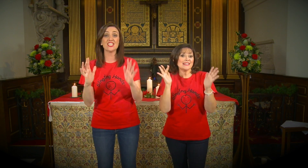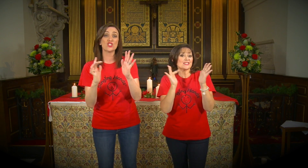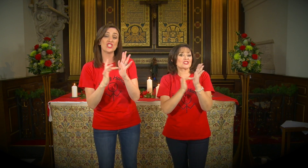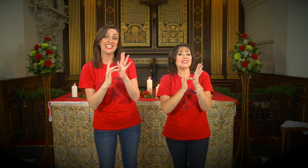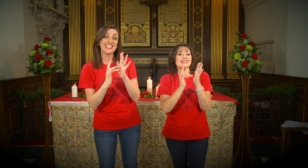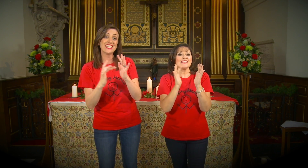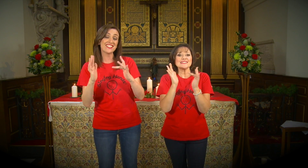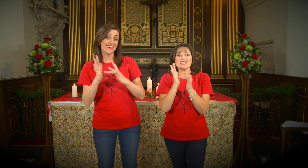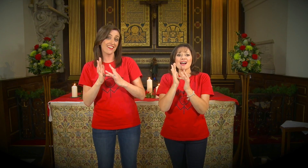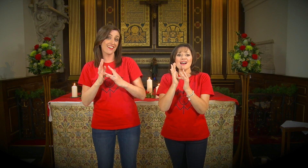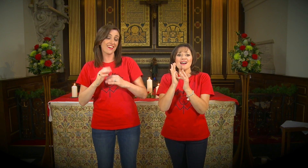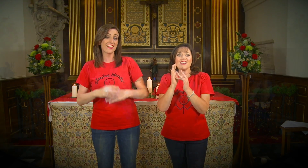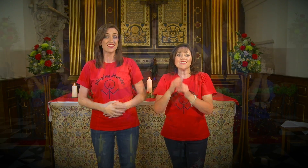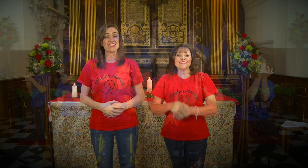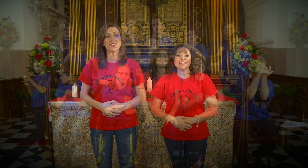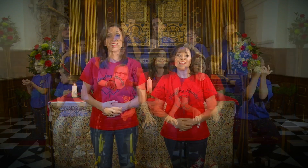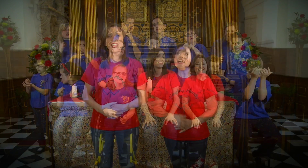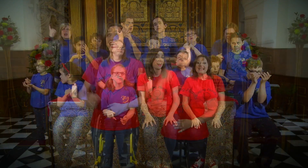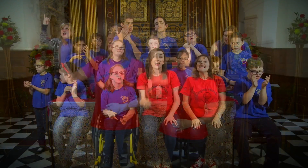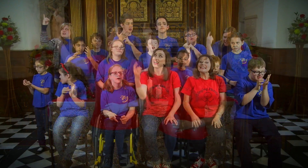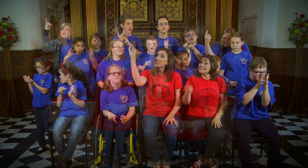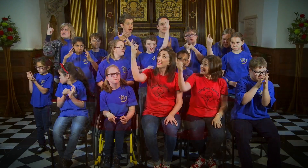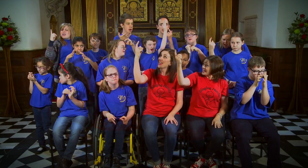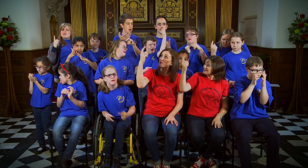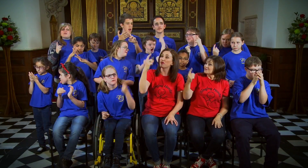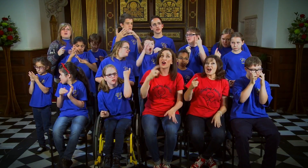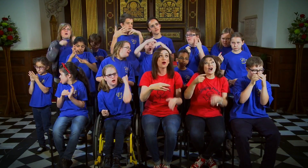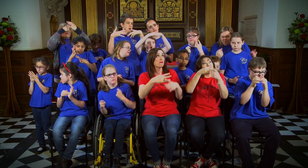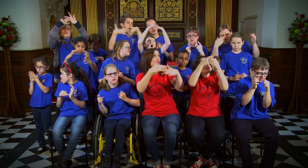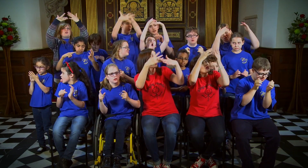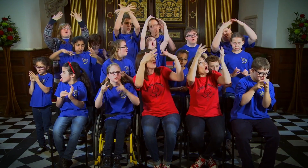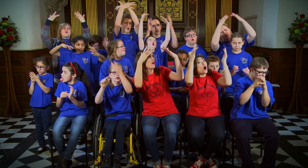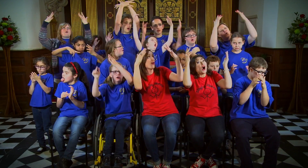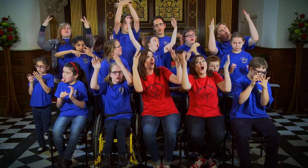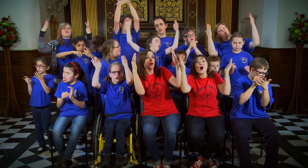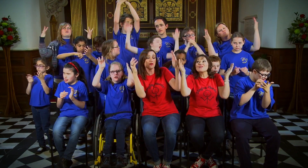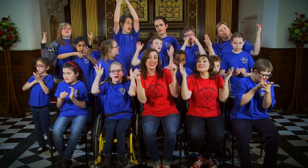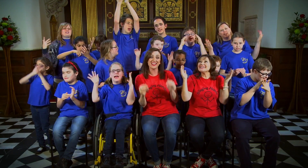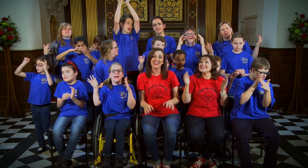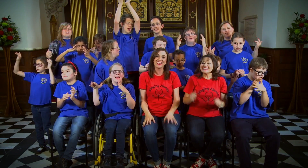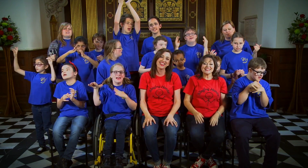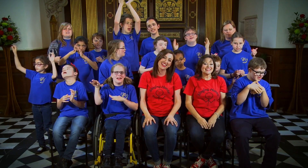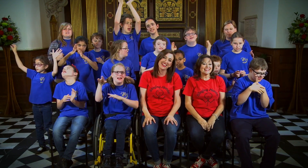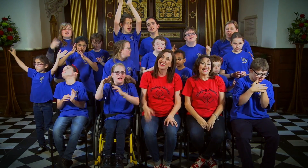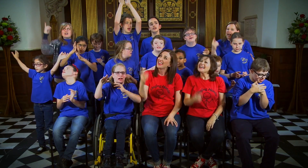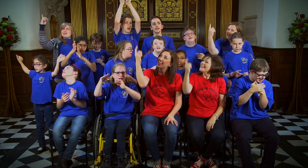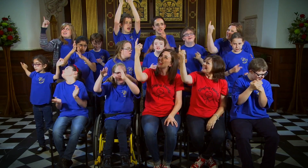is Jesus. He came from the glory. He